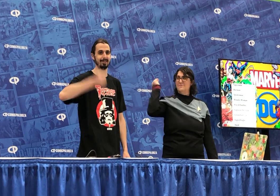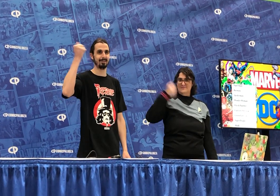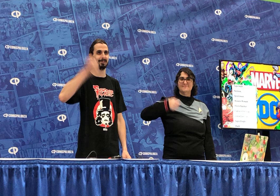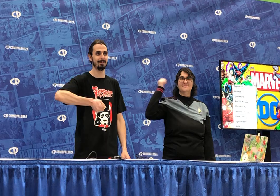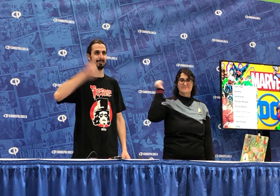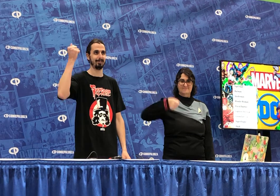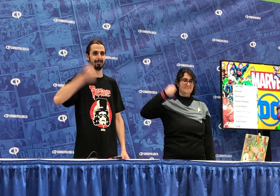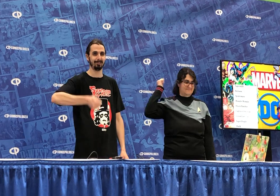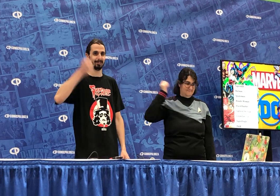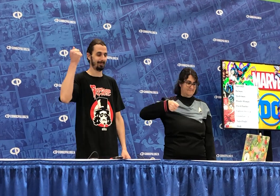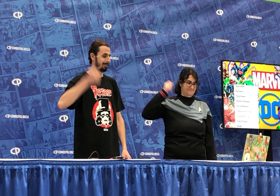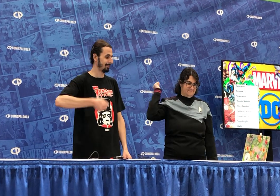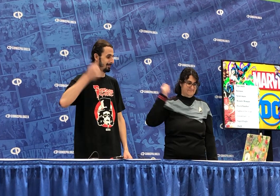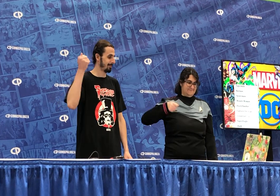Thor.